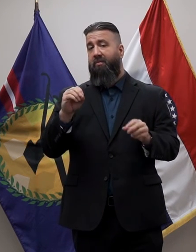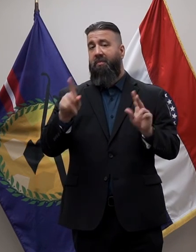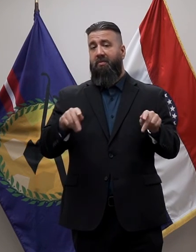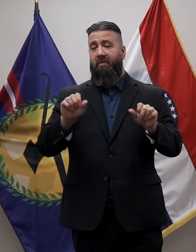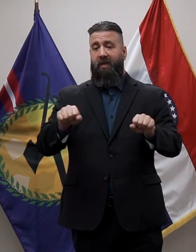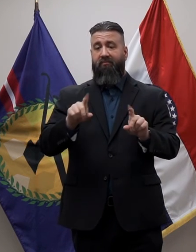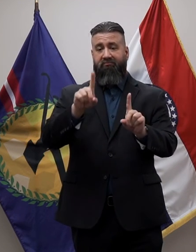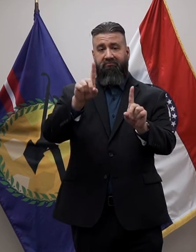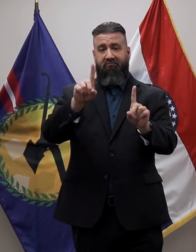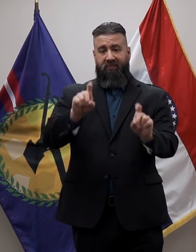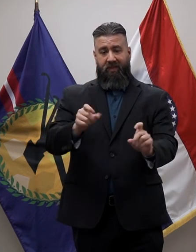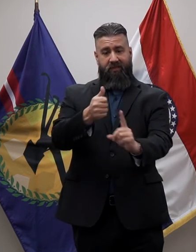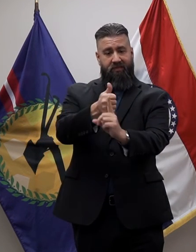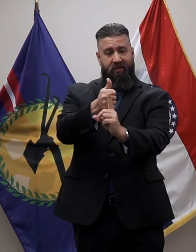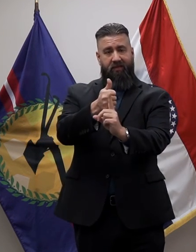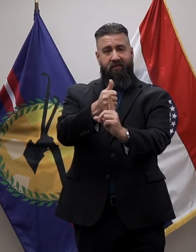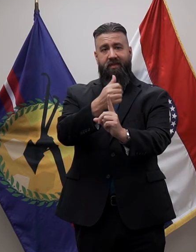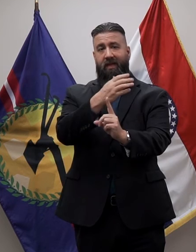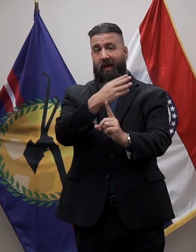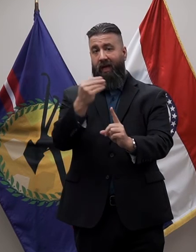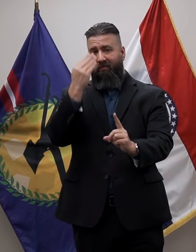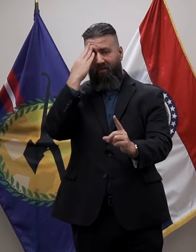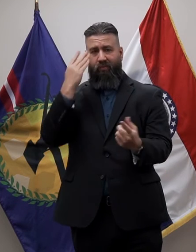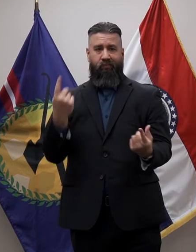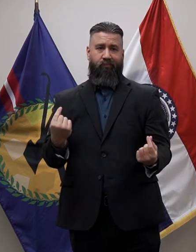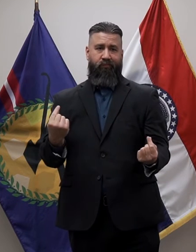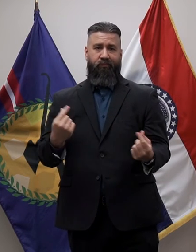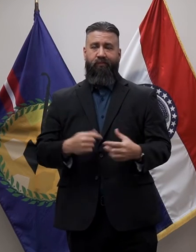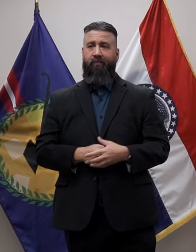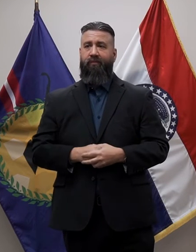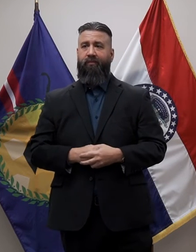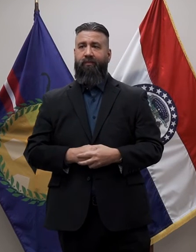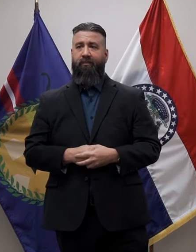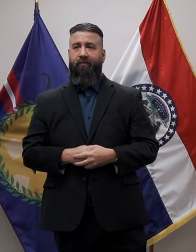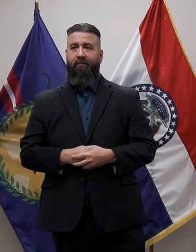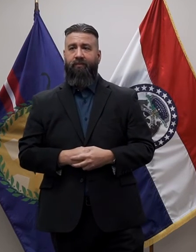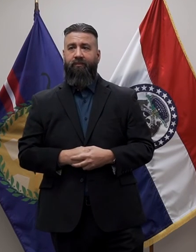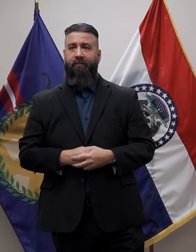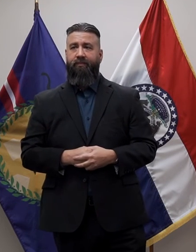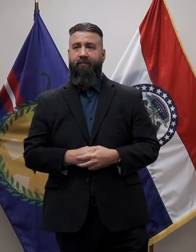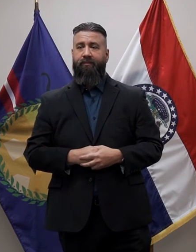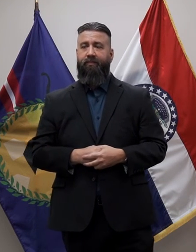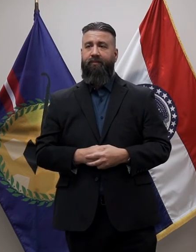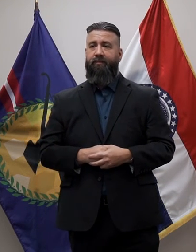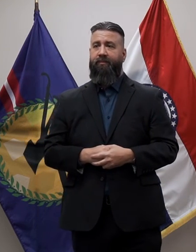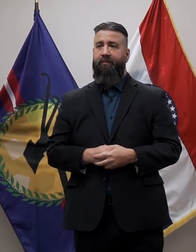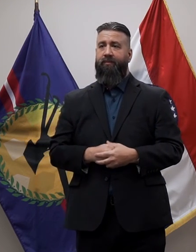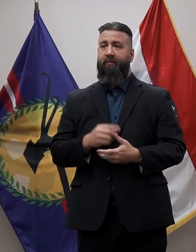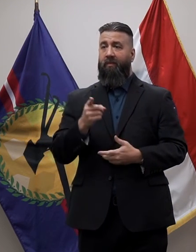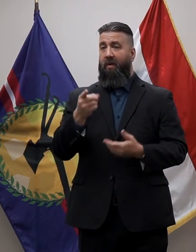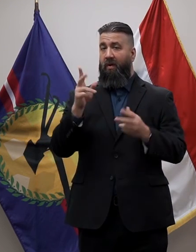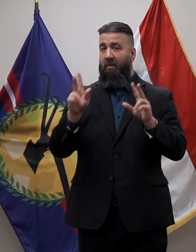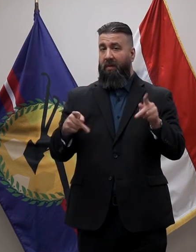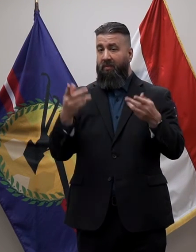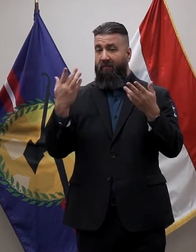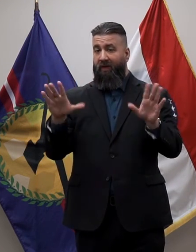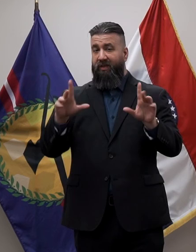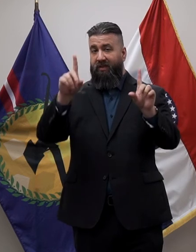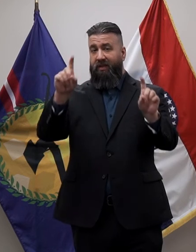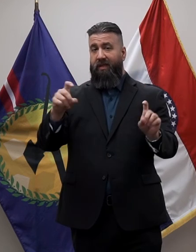test themselves and so they can know what to do. And for those who have already tested positive, are you still wanting to collect that